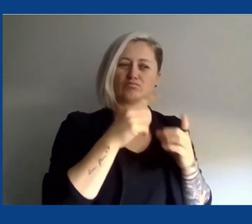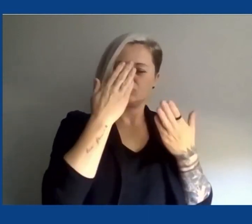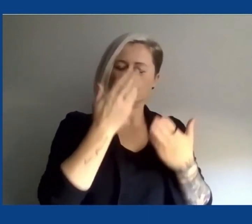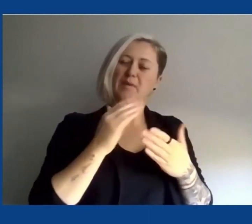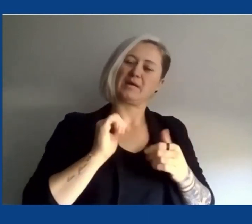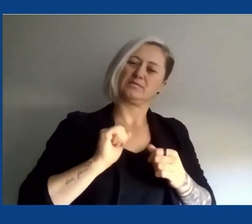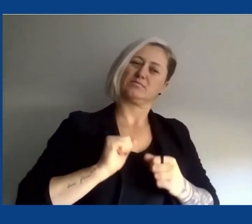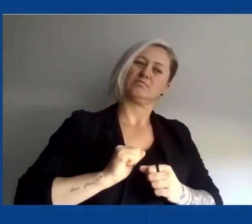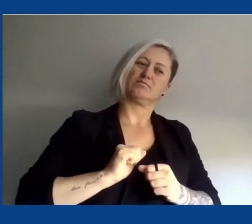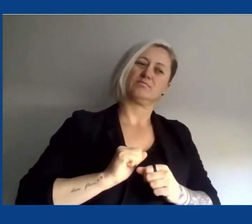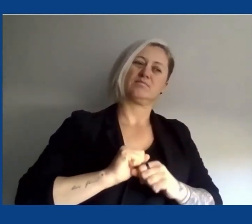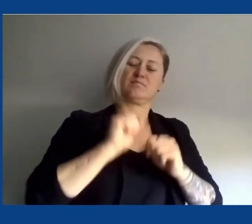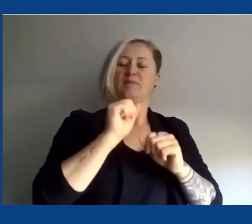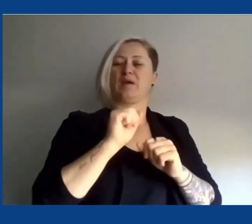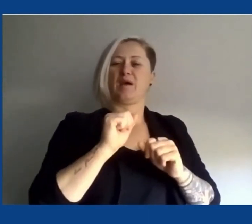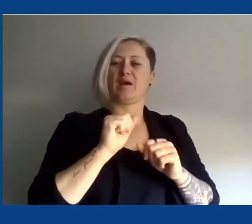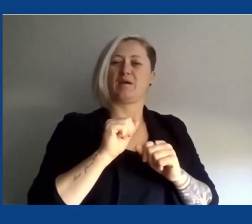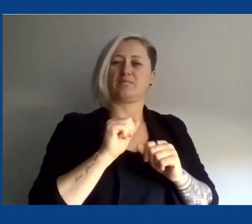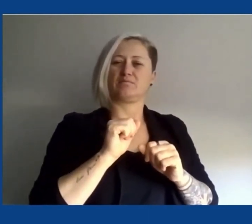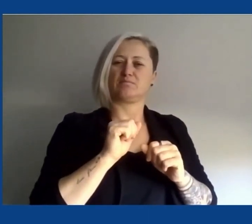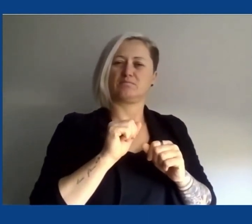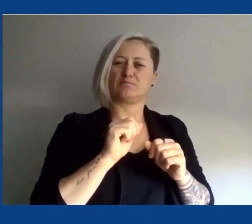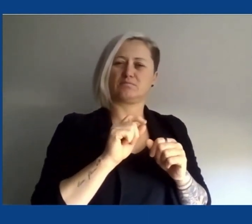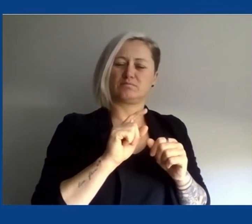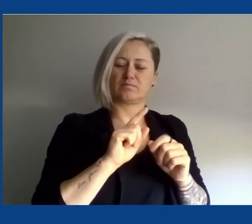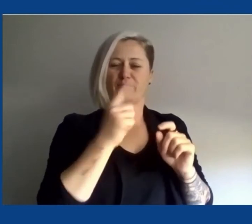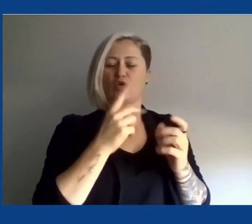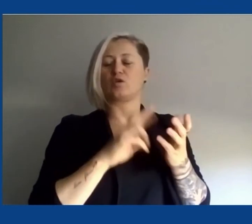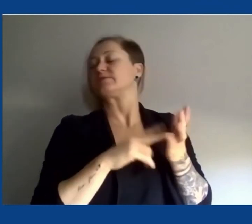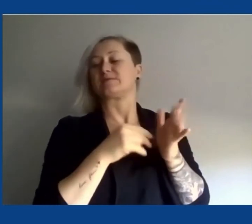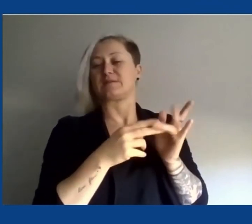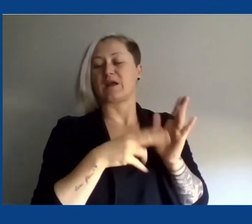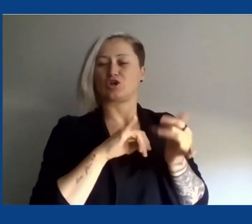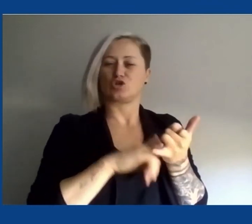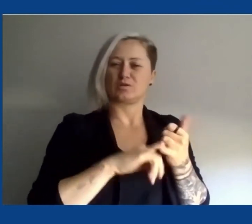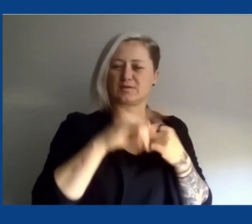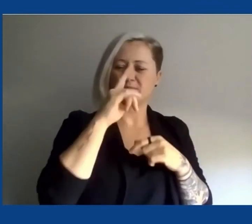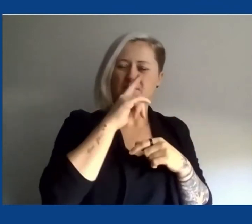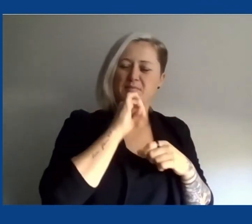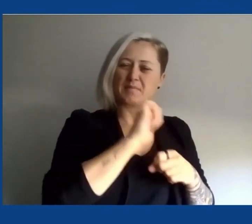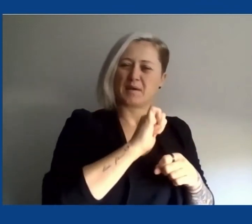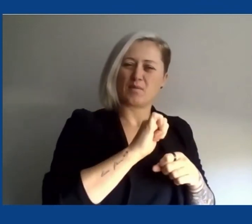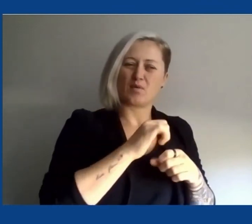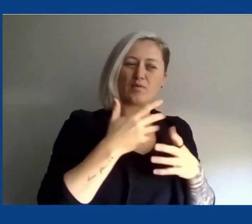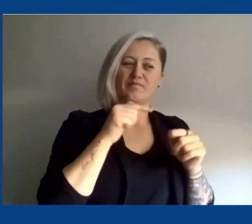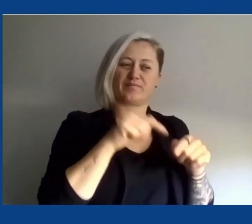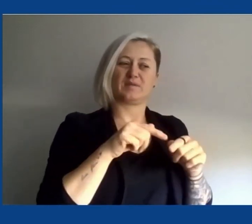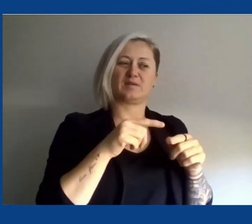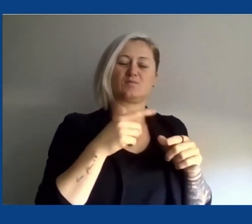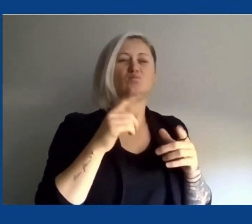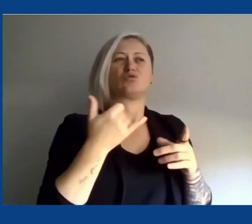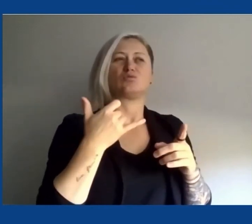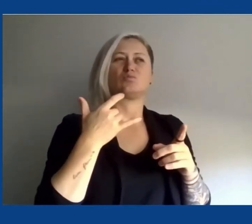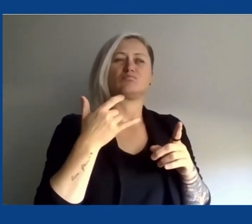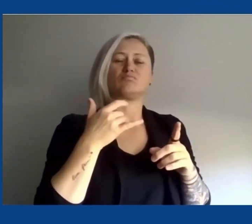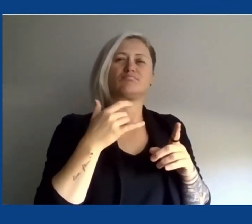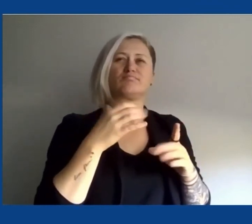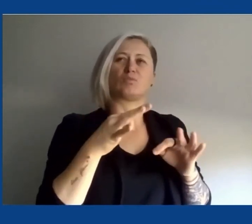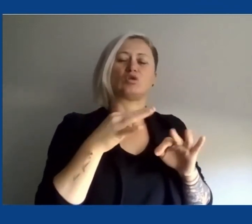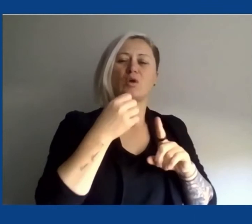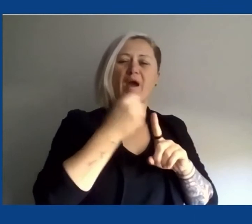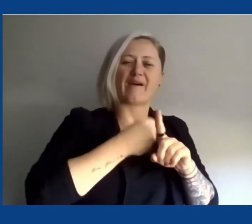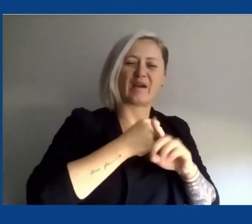of the First Nations, the original Aboriginal Australian sovereigns. This is not to advocate a separate judicial